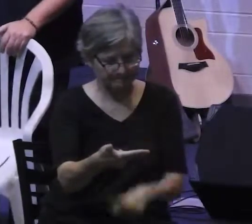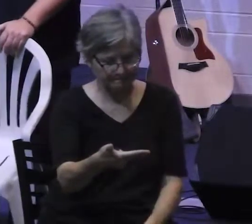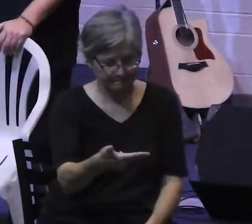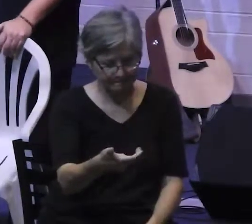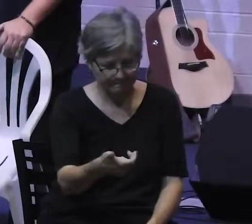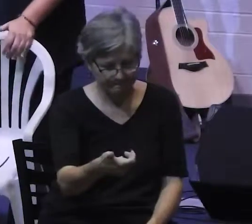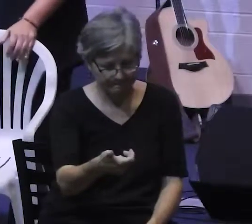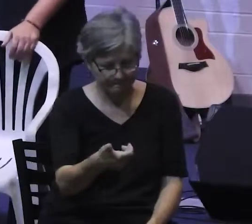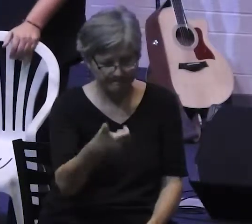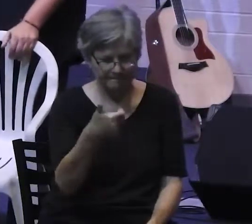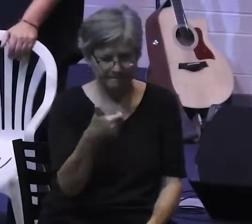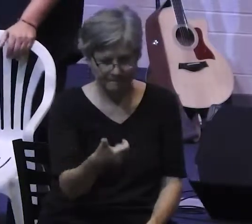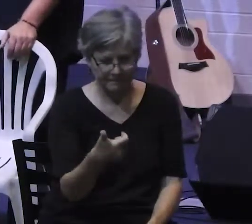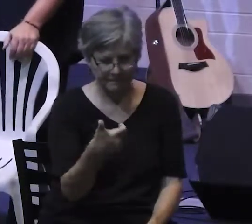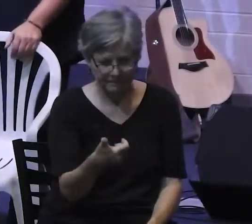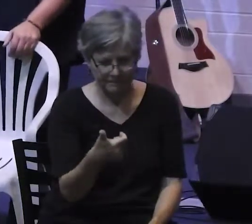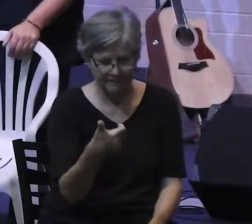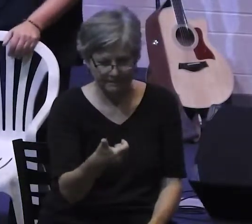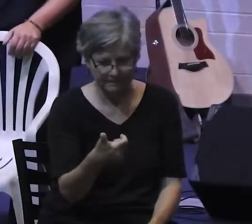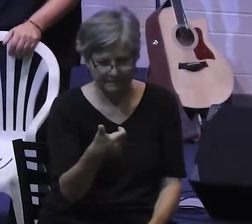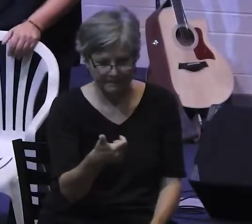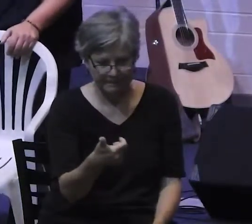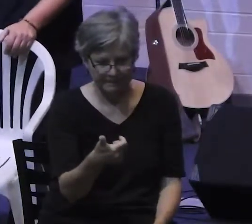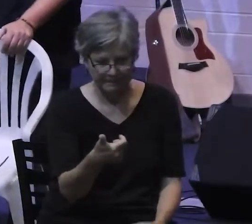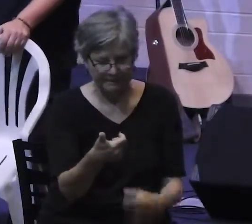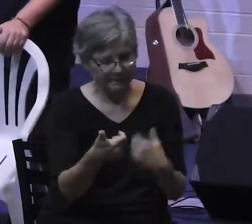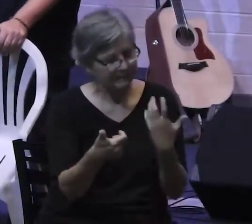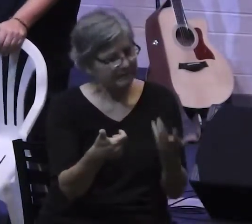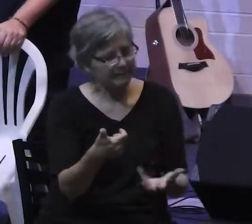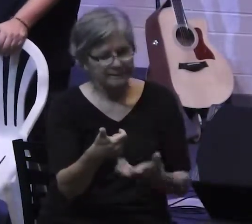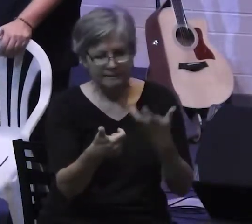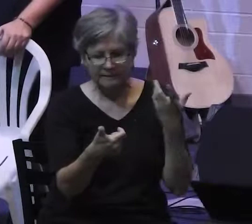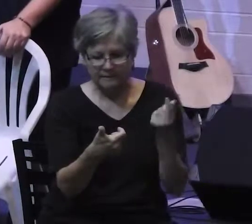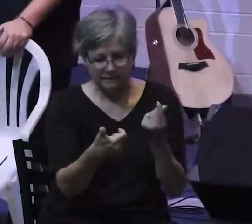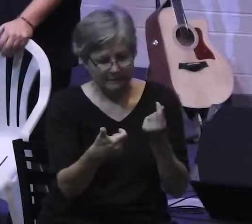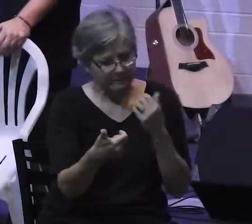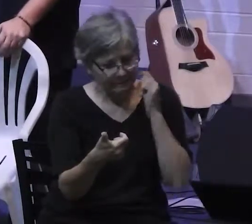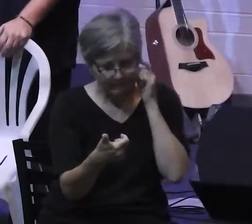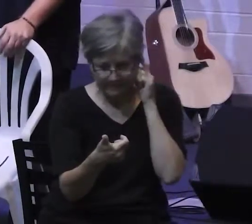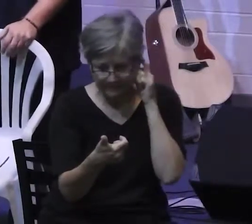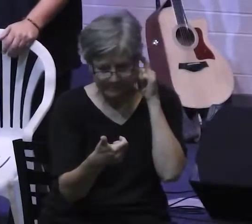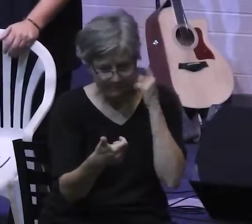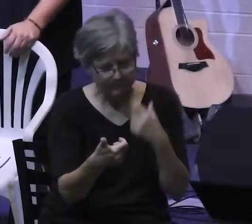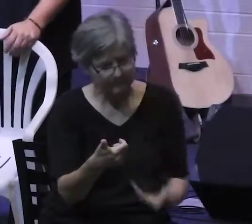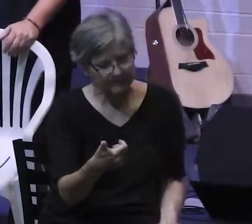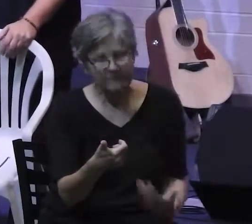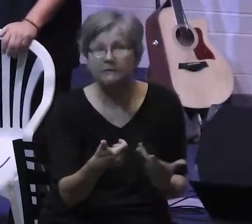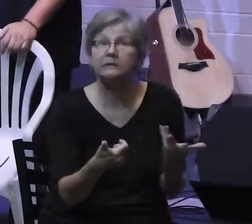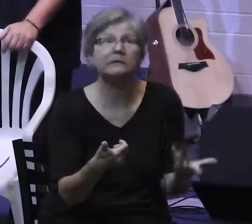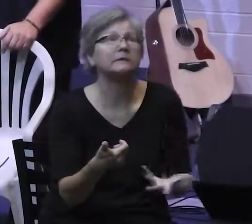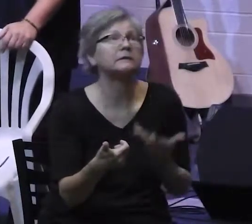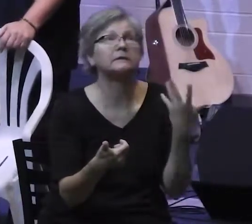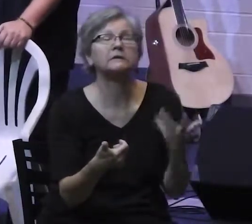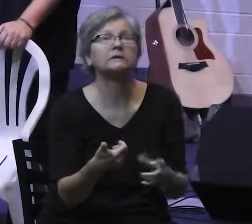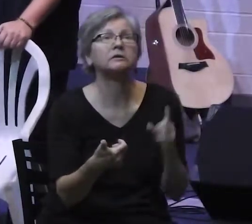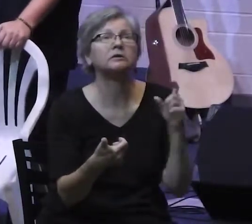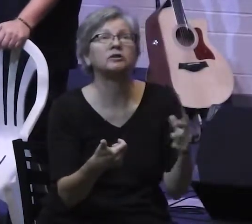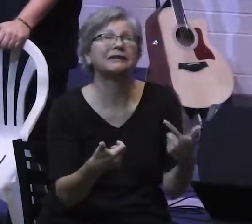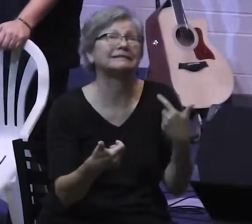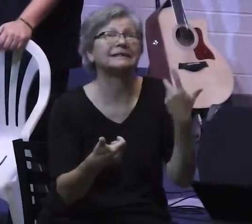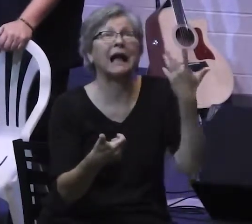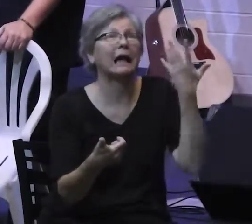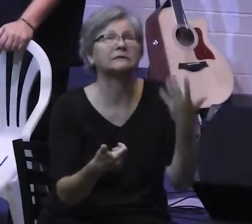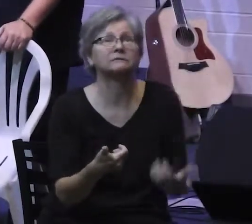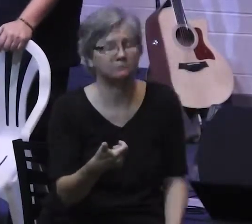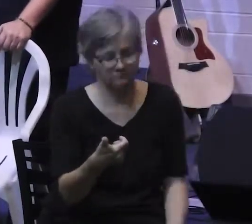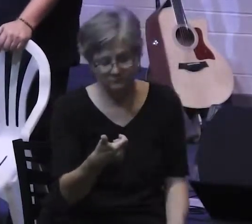turns out you're just really ticked at me all the time anyway. I mean, really, you would be mad at me if it wasn't for Jesus. So, God, I'm not sure you really matter.